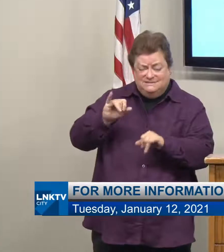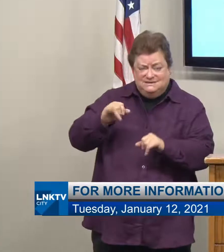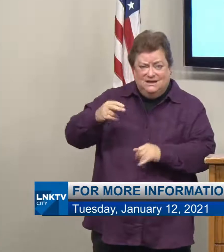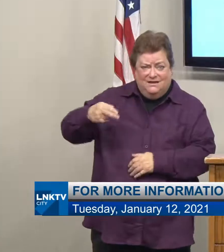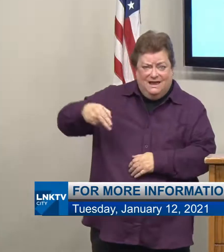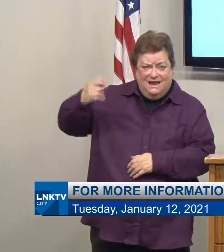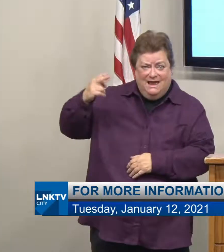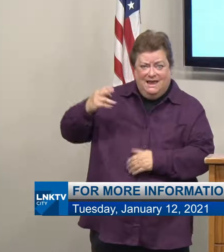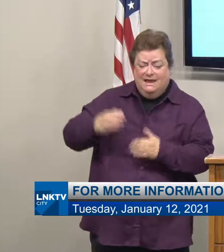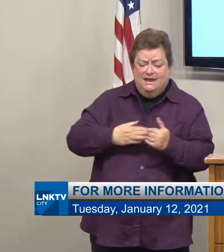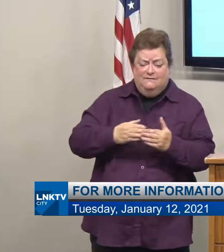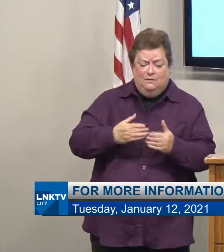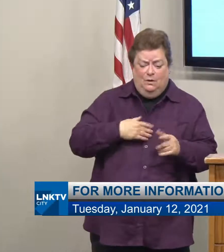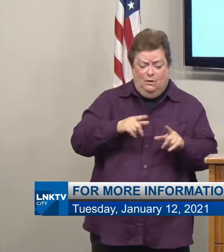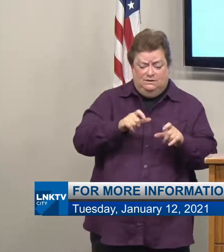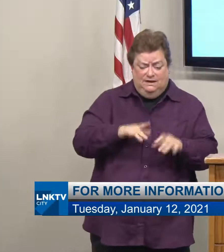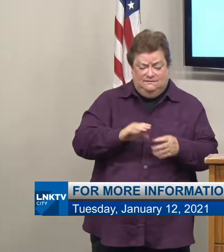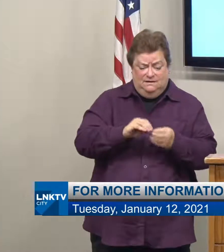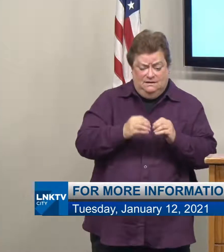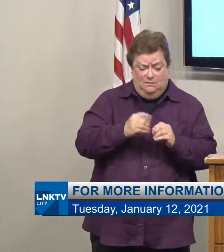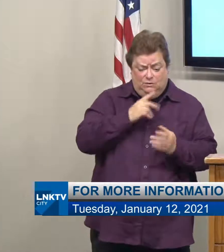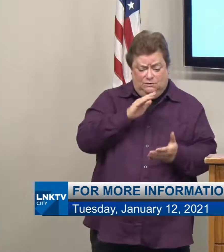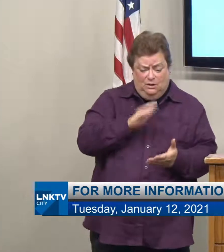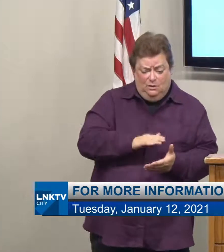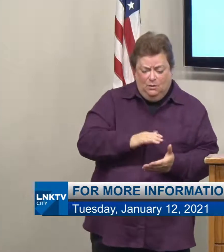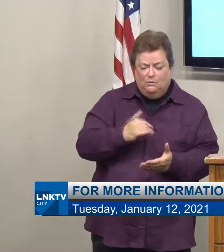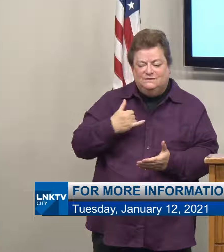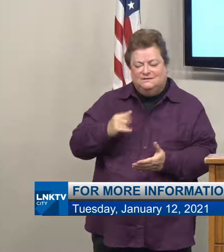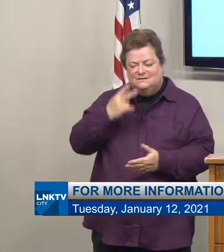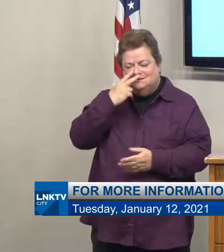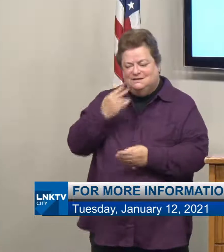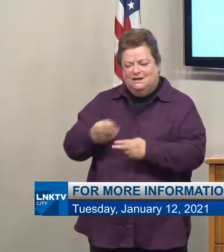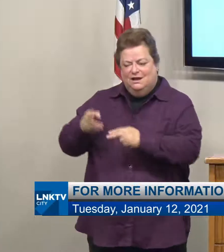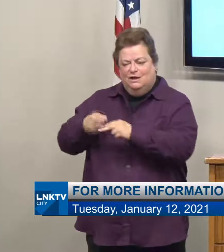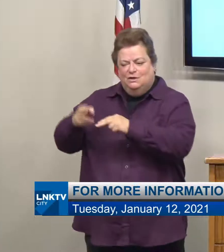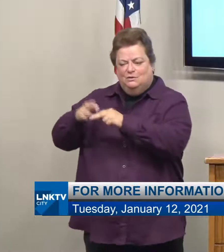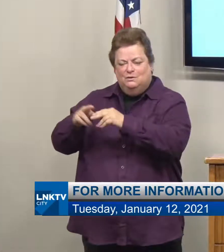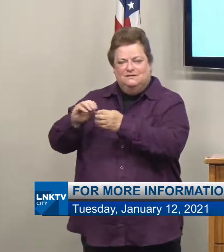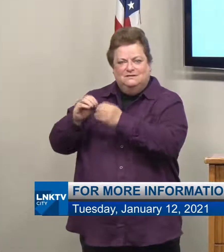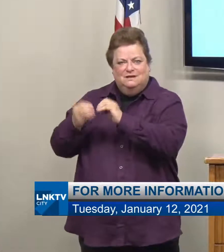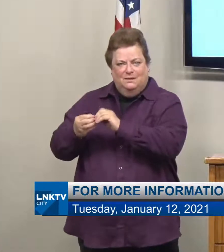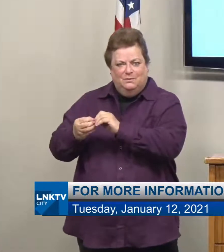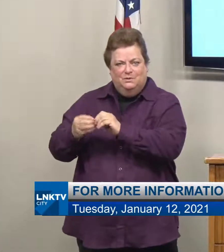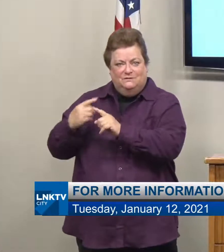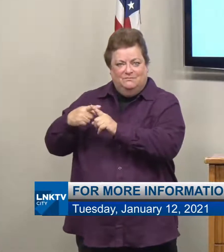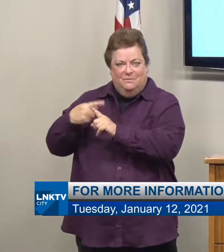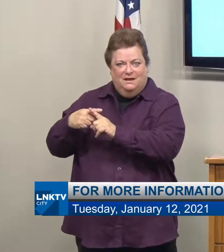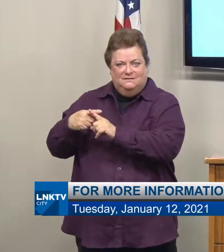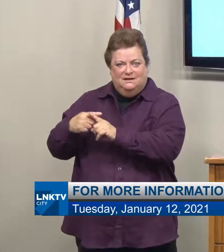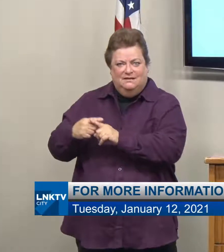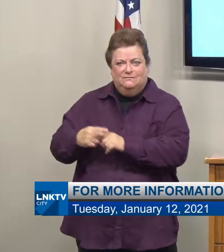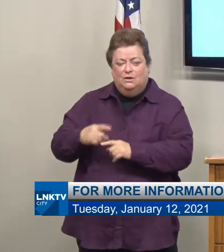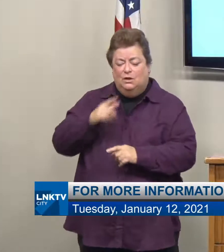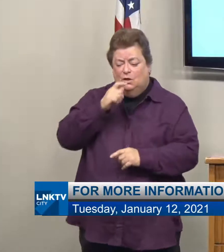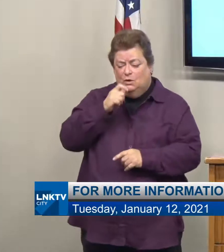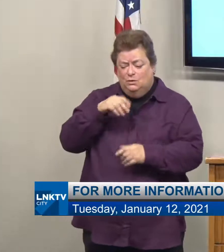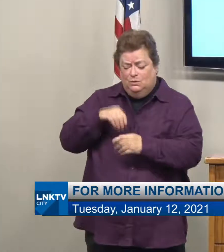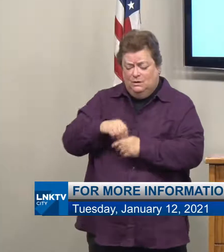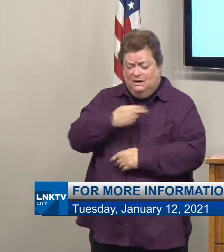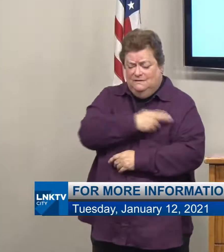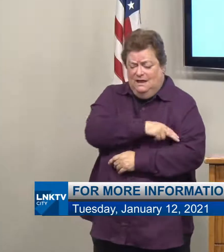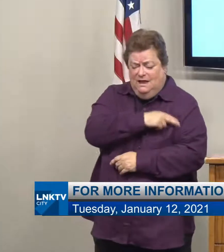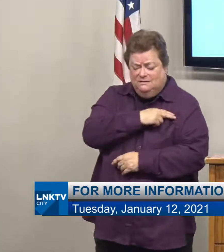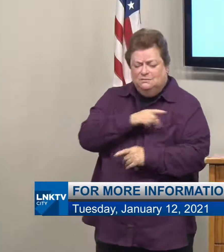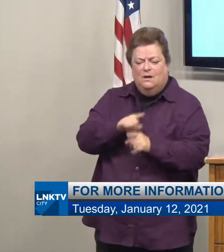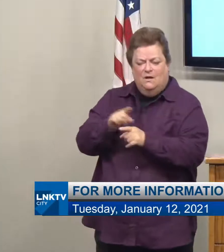testing numbers, we are seeing an increase in new cases. The number of individuals with COVID-19 who are hospitalized is